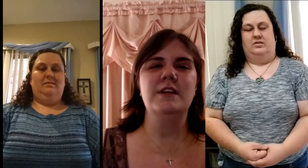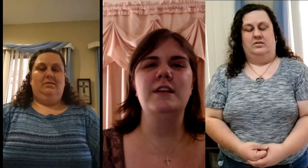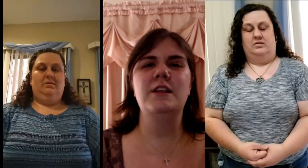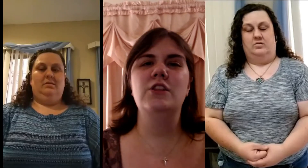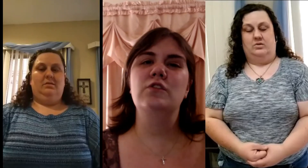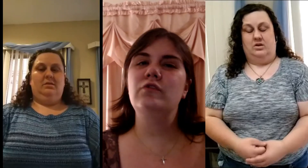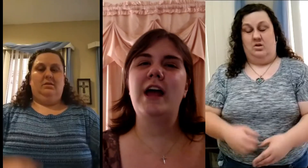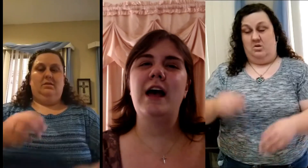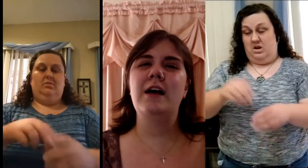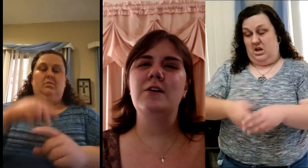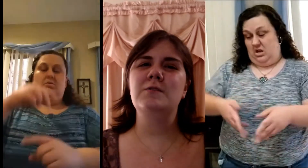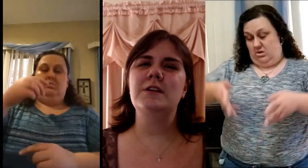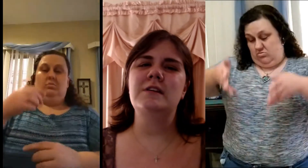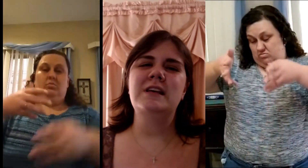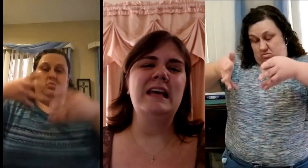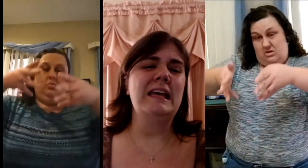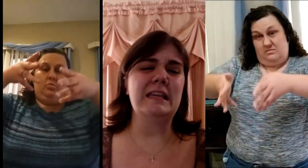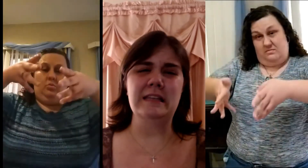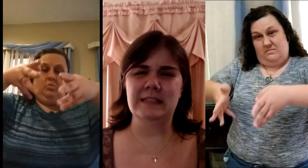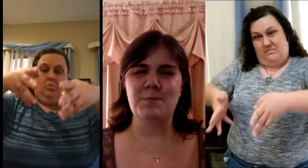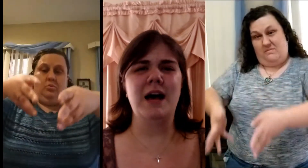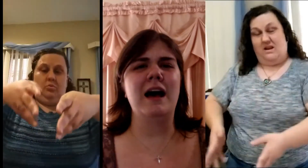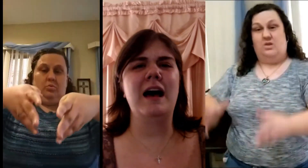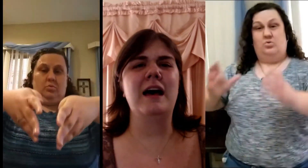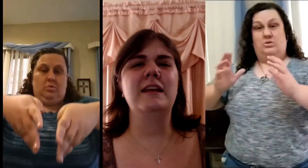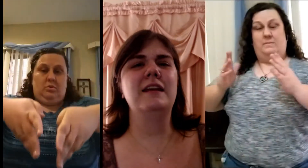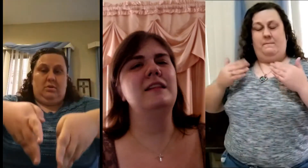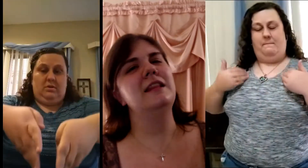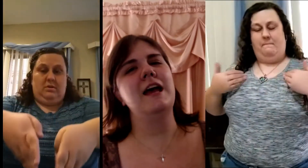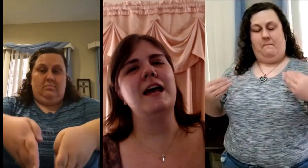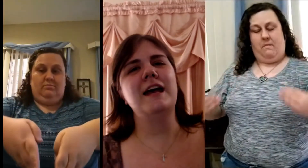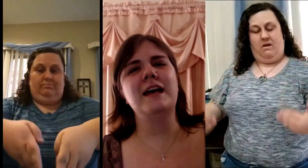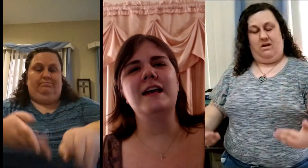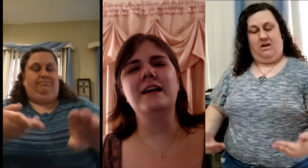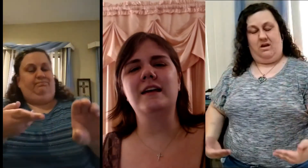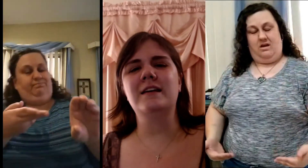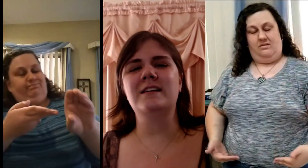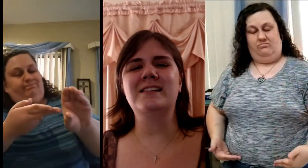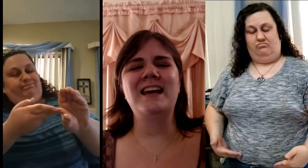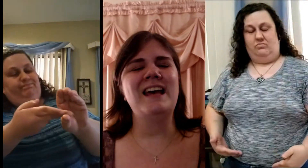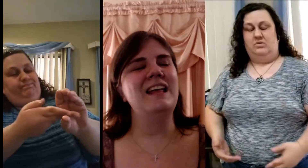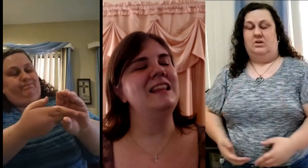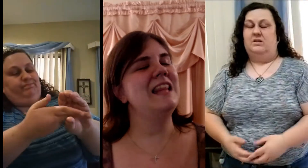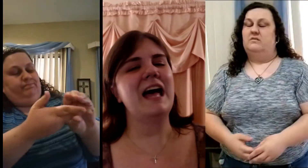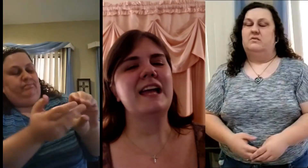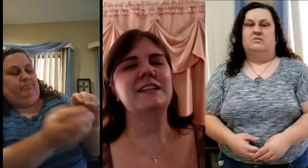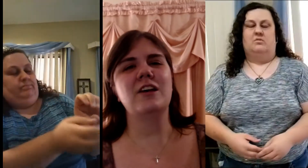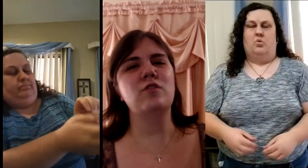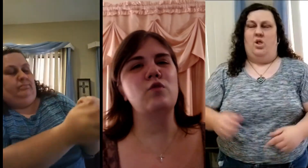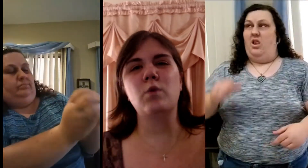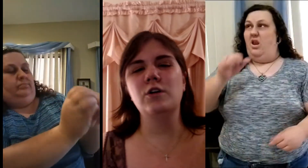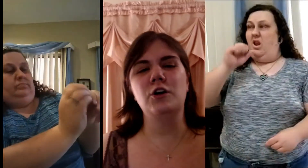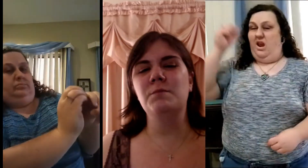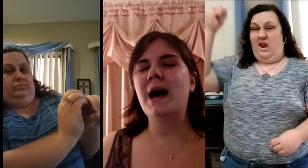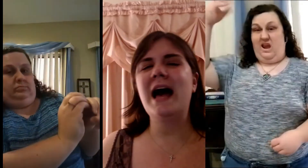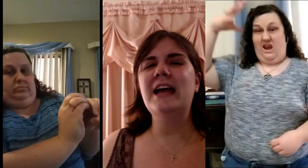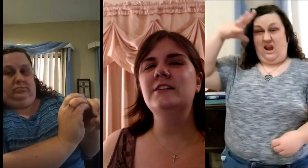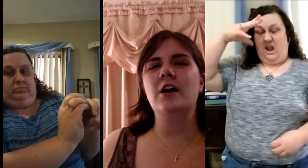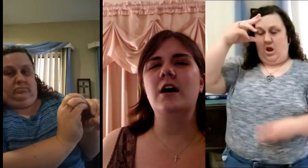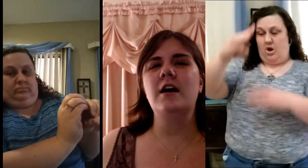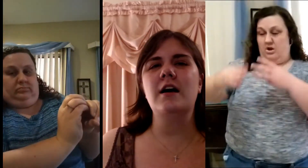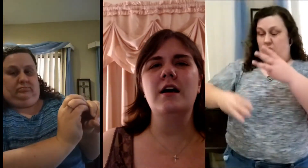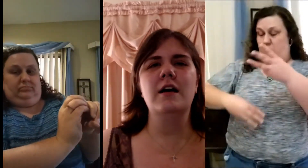There in the ground his body lay, light of the world